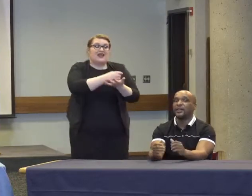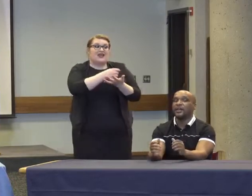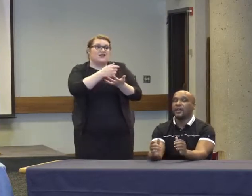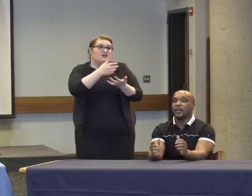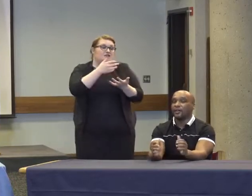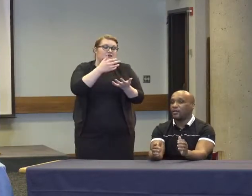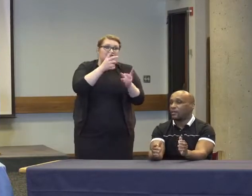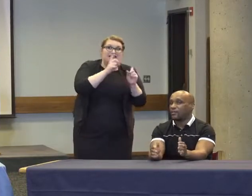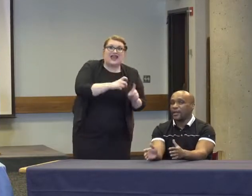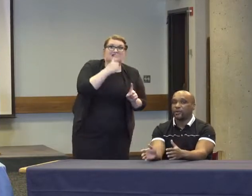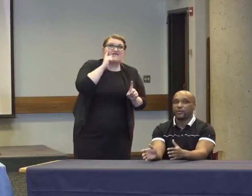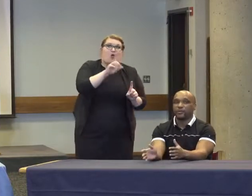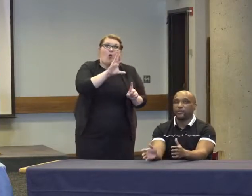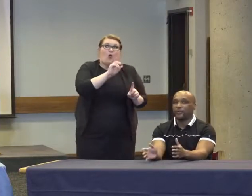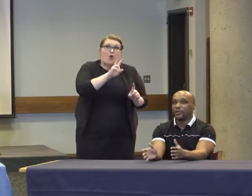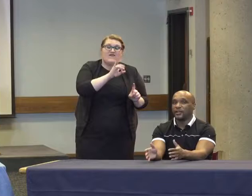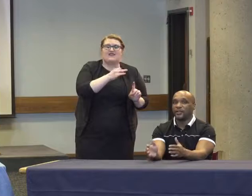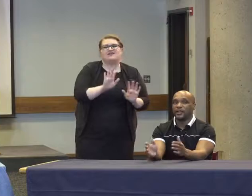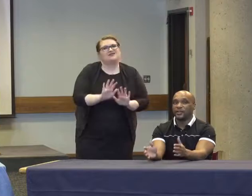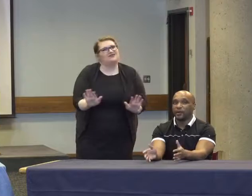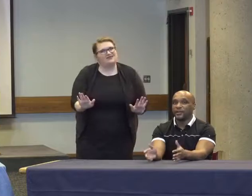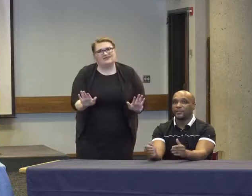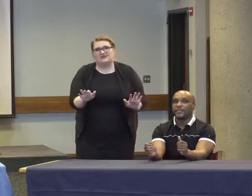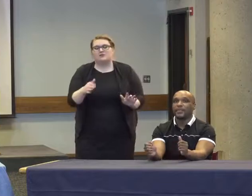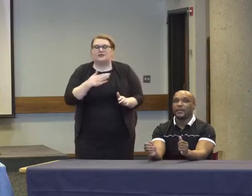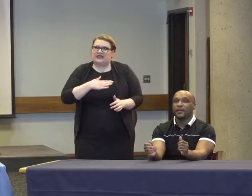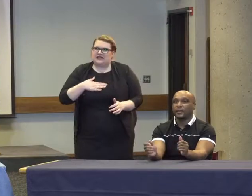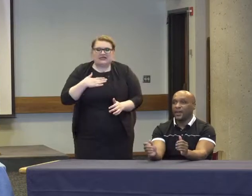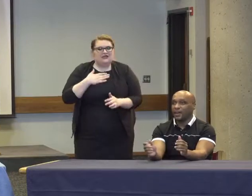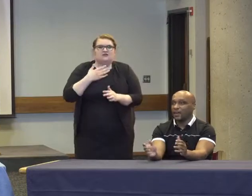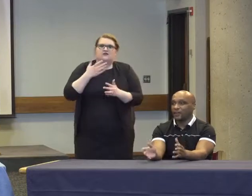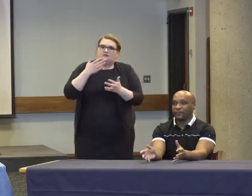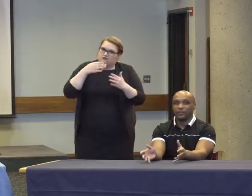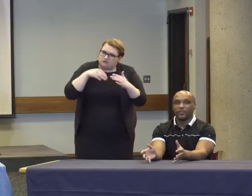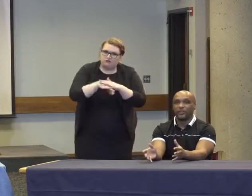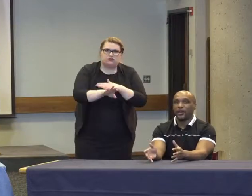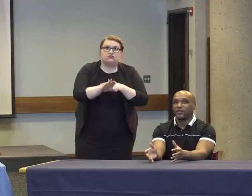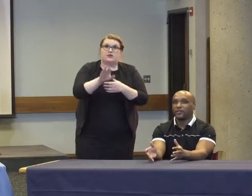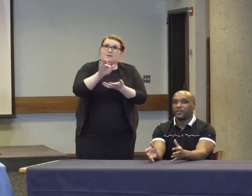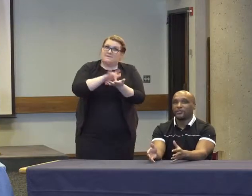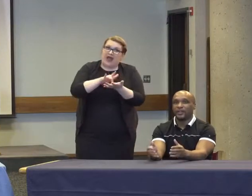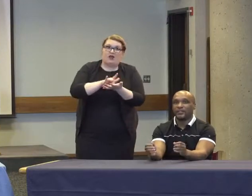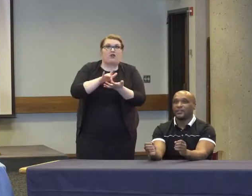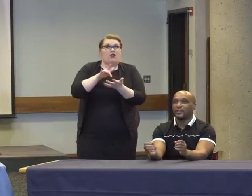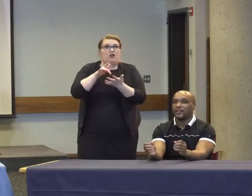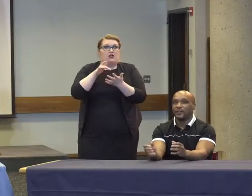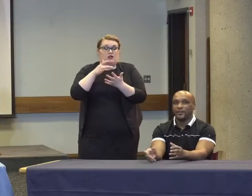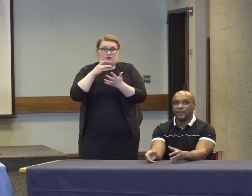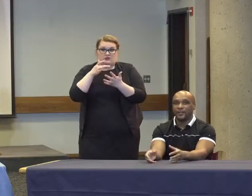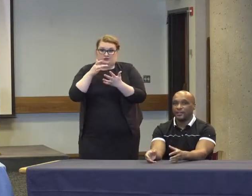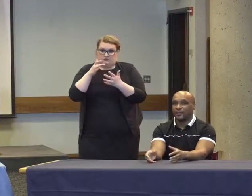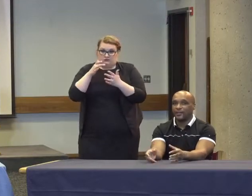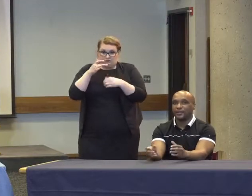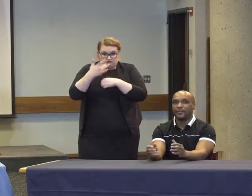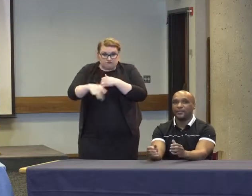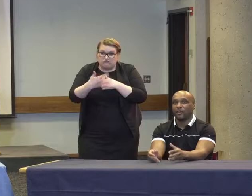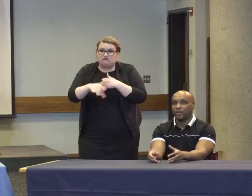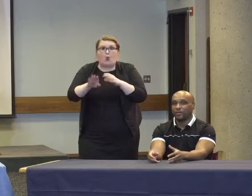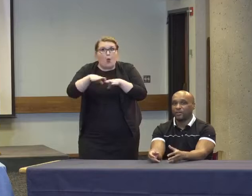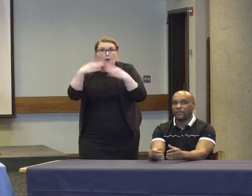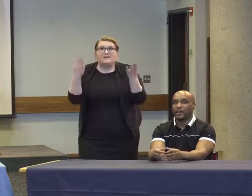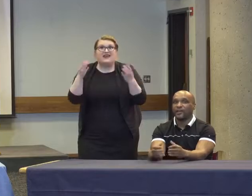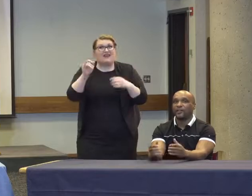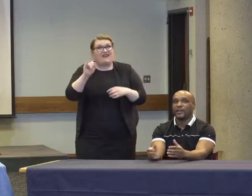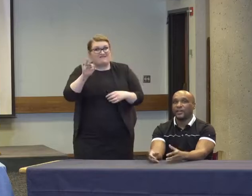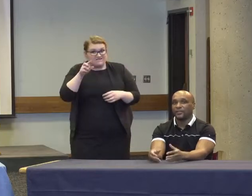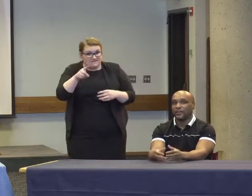COVID-19. The medical community is open, and if you meet the criteria for testing, please come in, talk